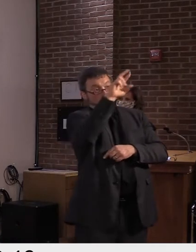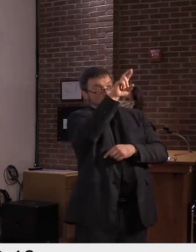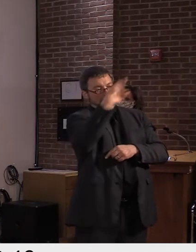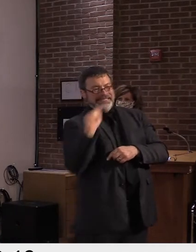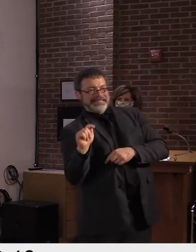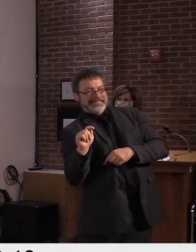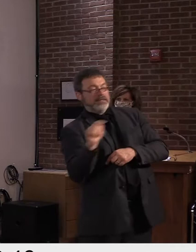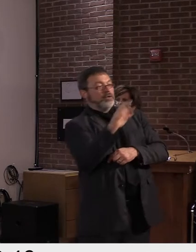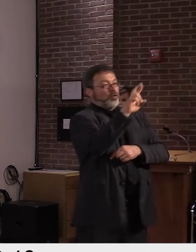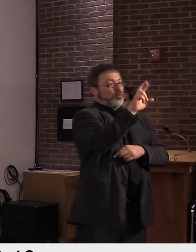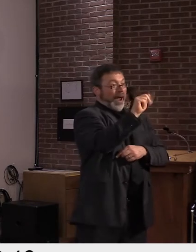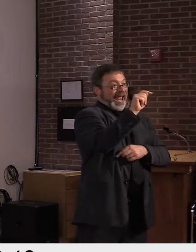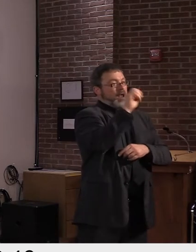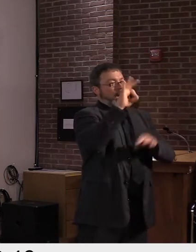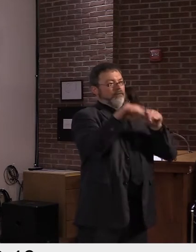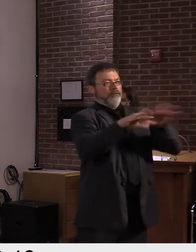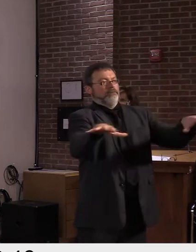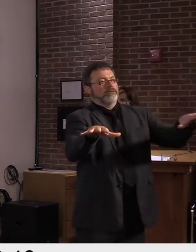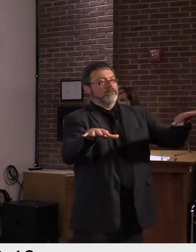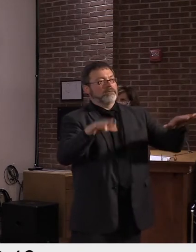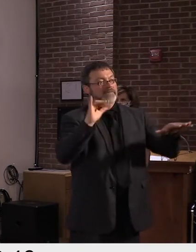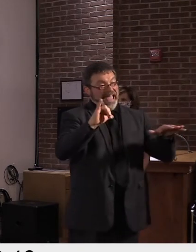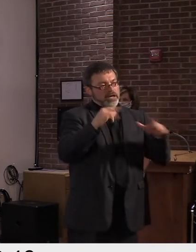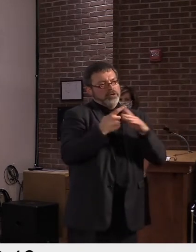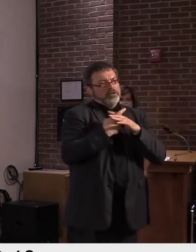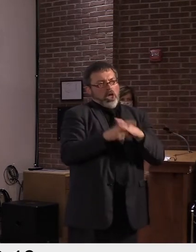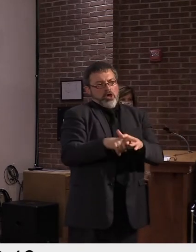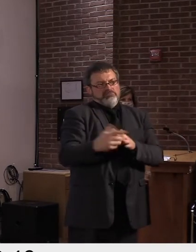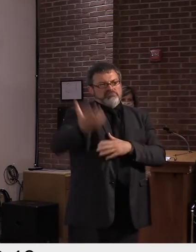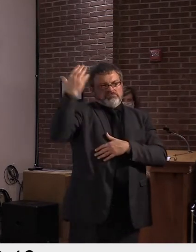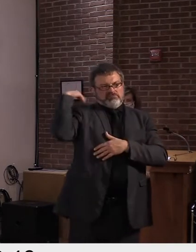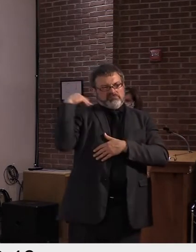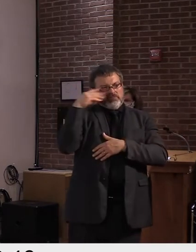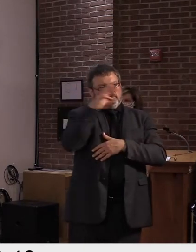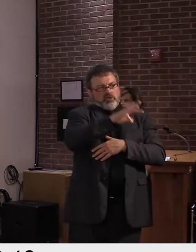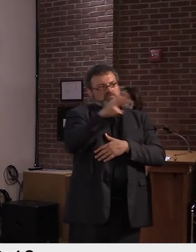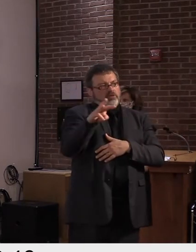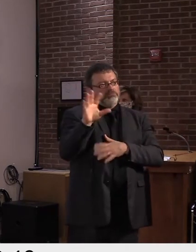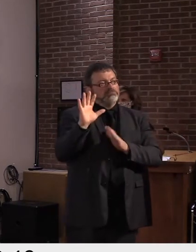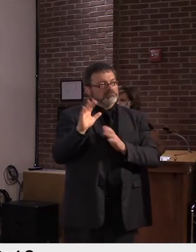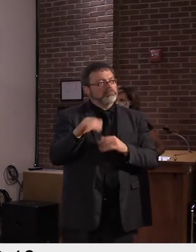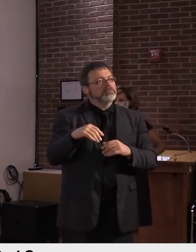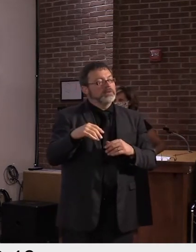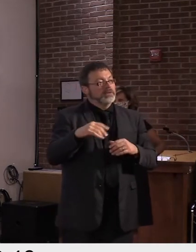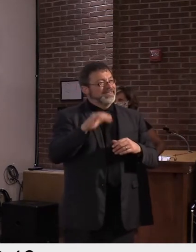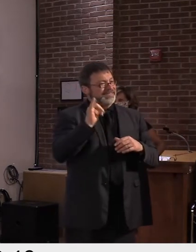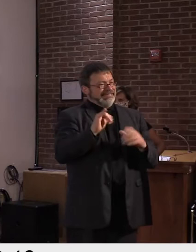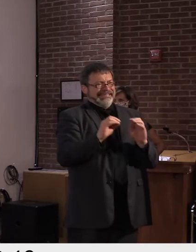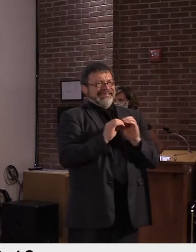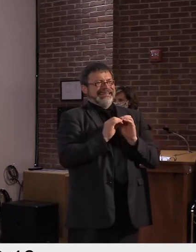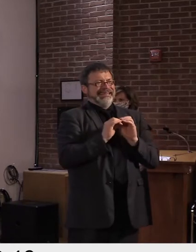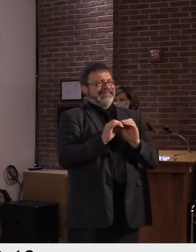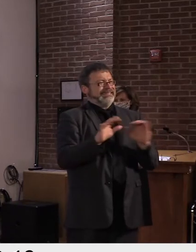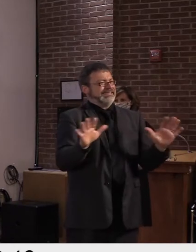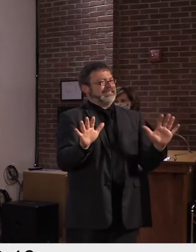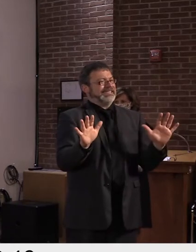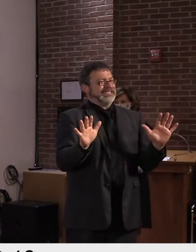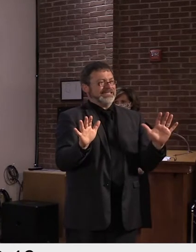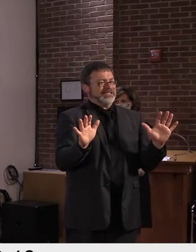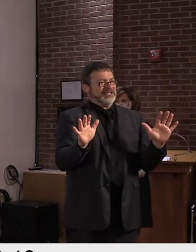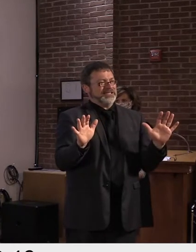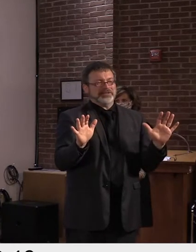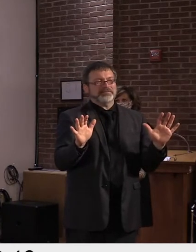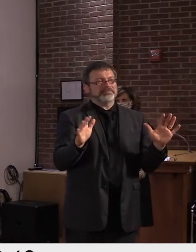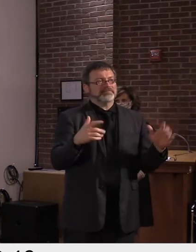actually, we like the methodology on that website, and we've referred to it previously. We haven't referred to